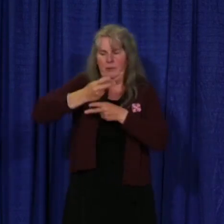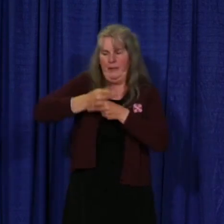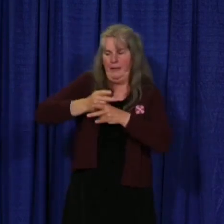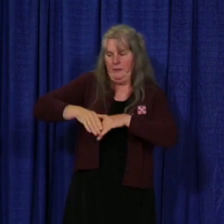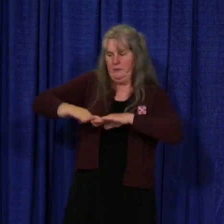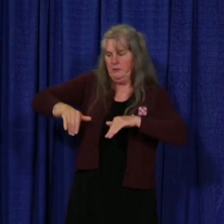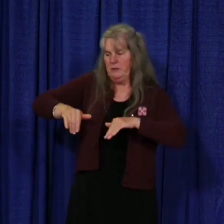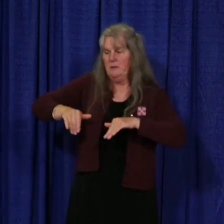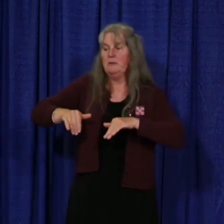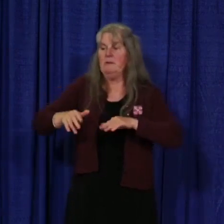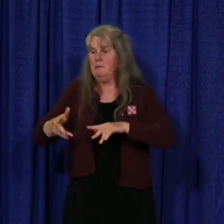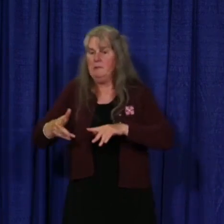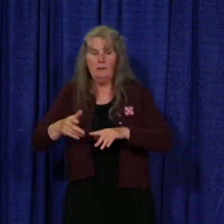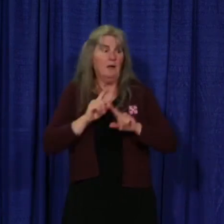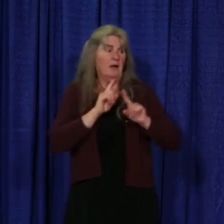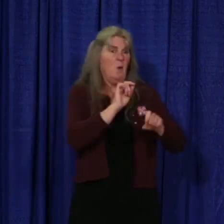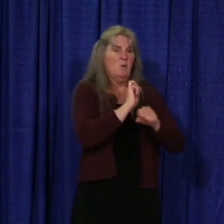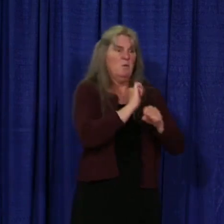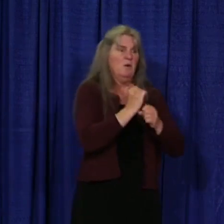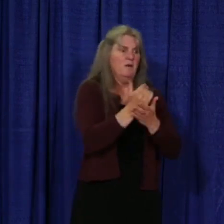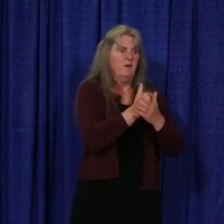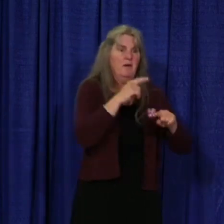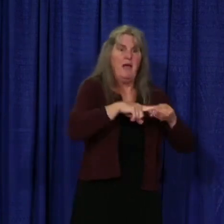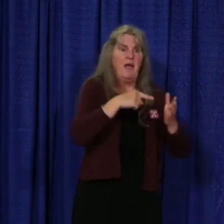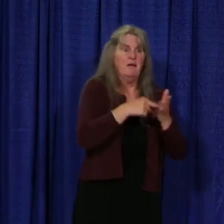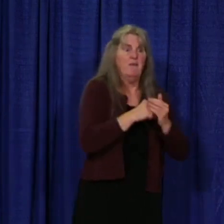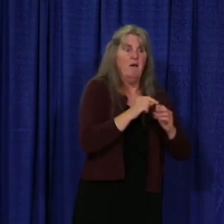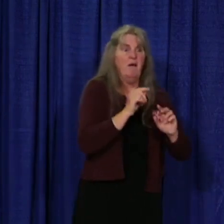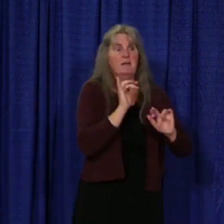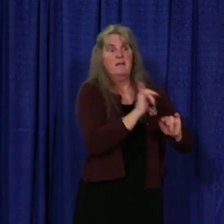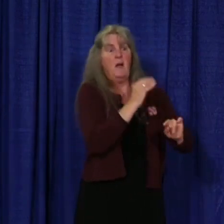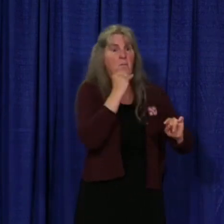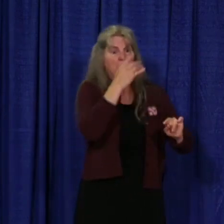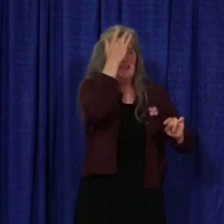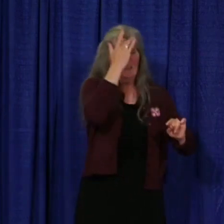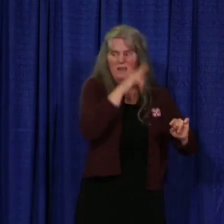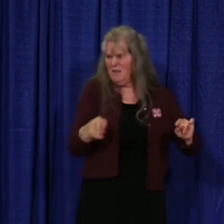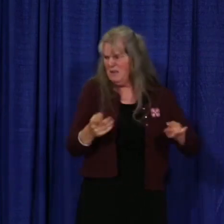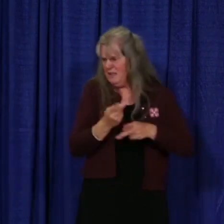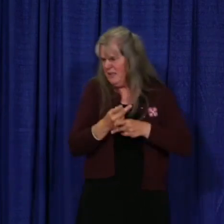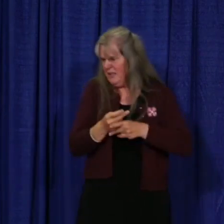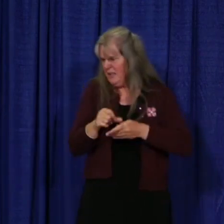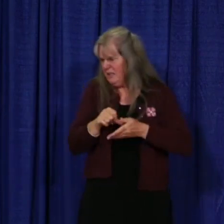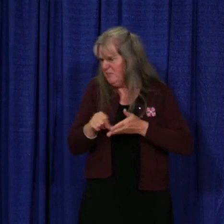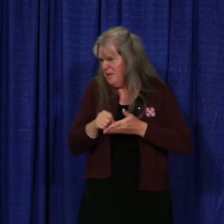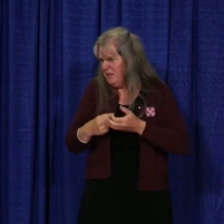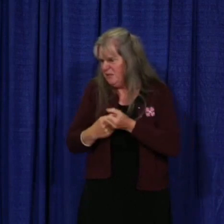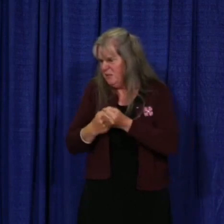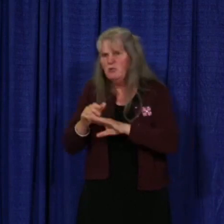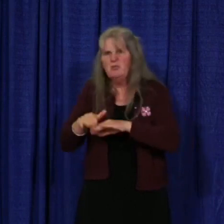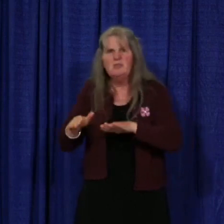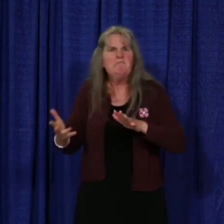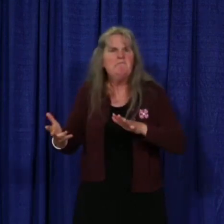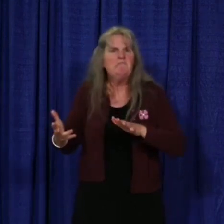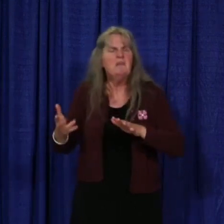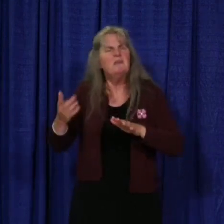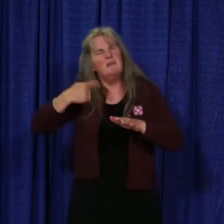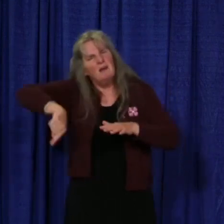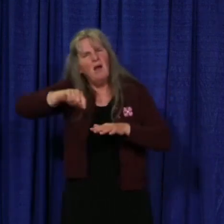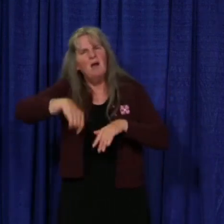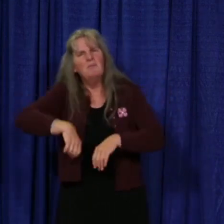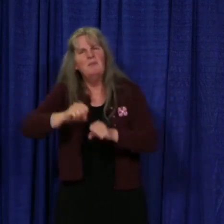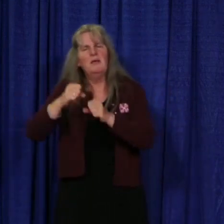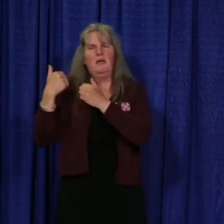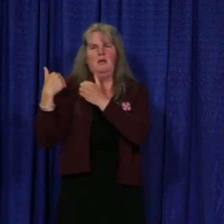who can't afford to stay home, but will have to do so if sick. So we all have a personal responsibility, and we need as